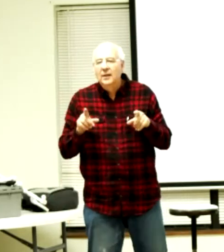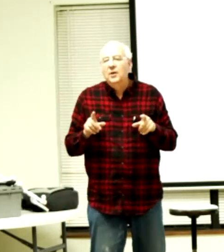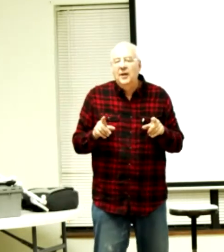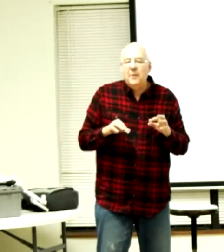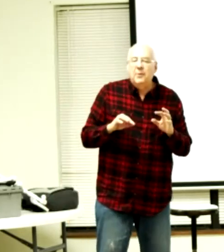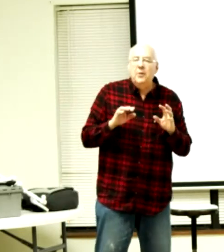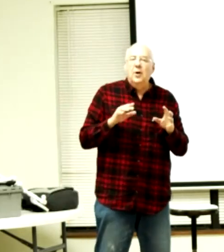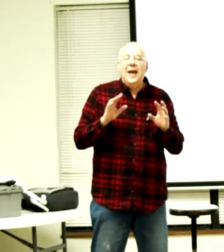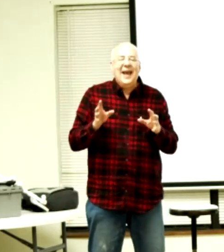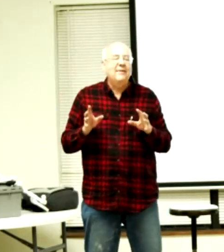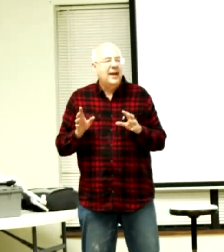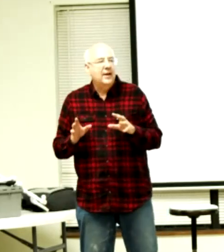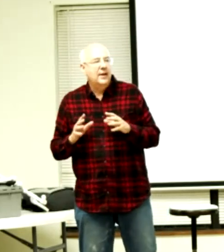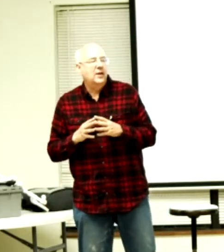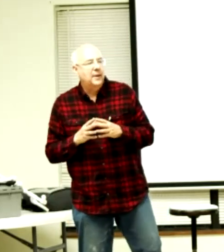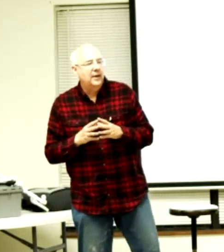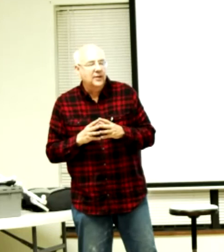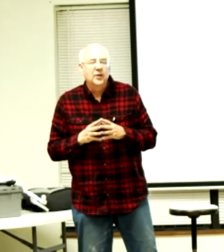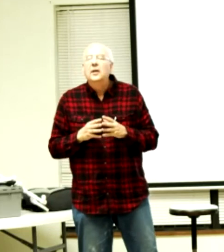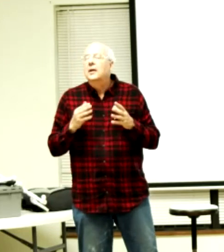So deaf people who don't have that hearing experience